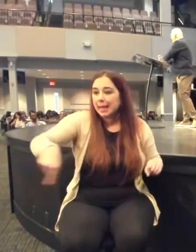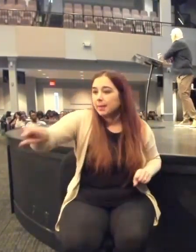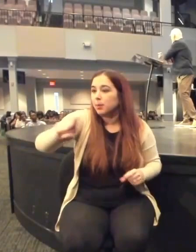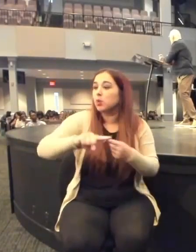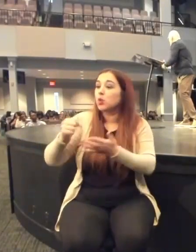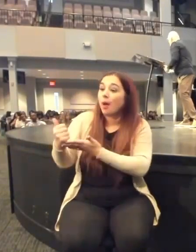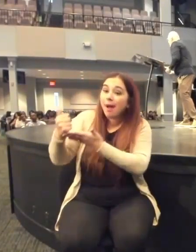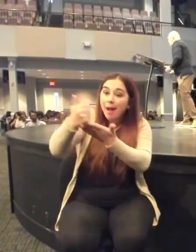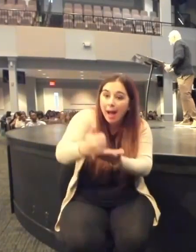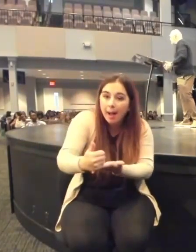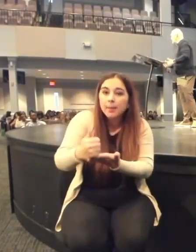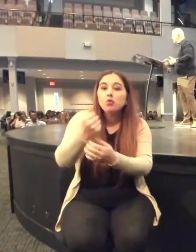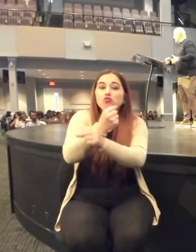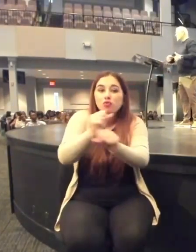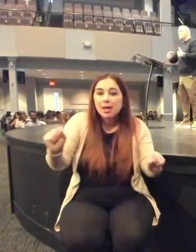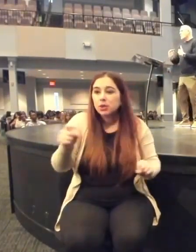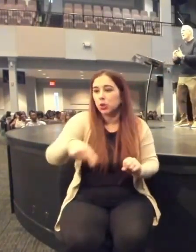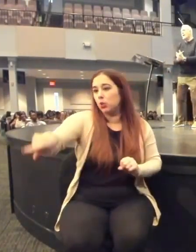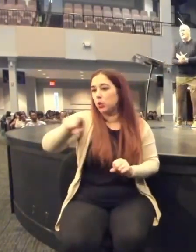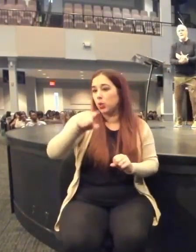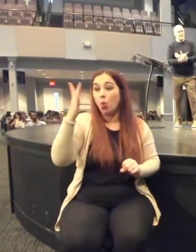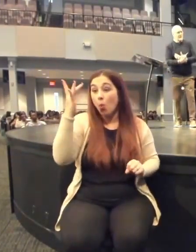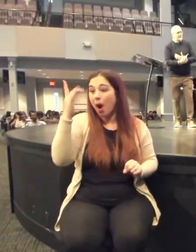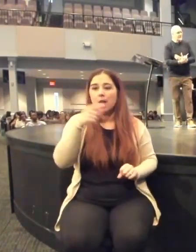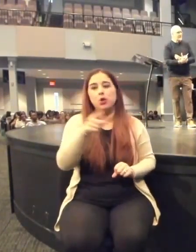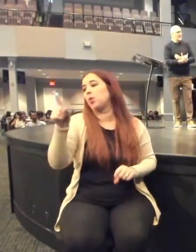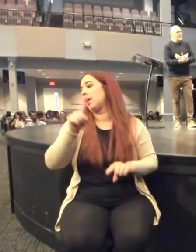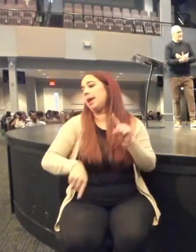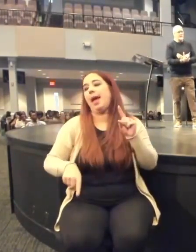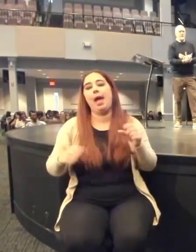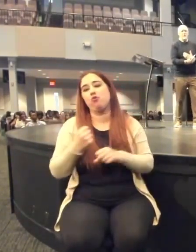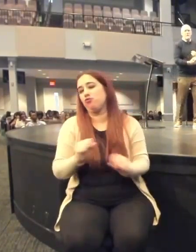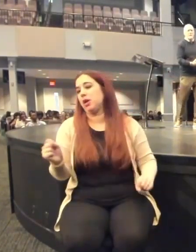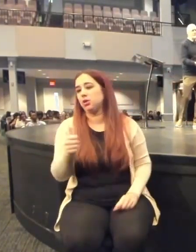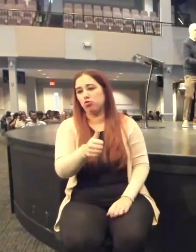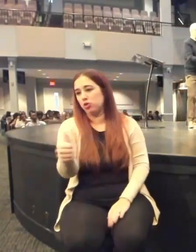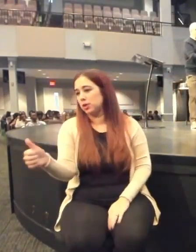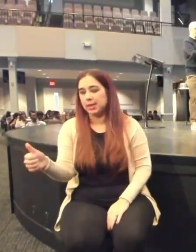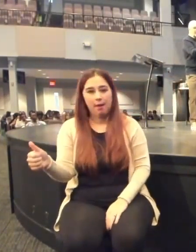you, and to rescue you, and because you cannot rescue